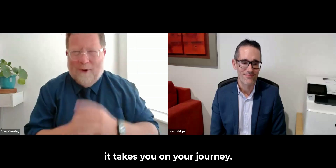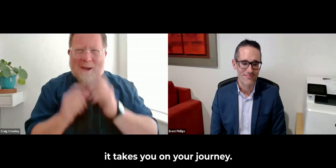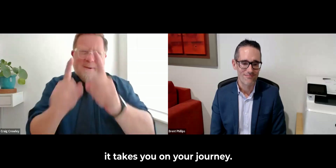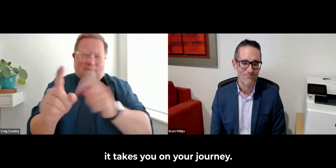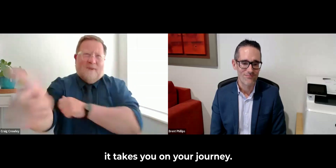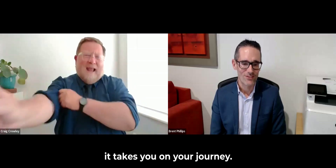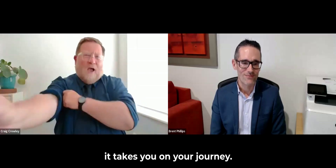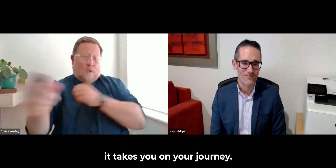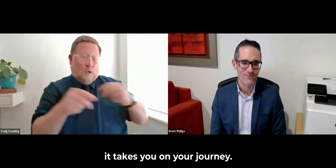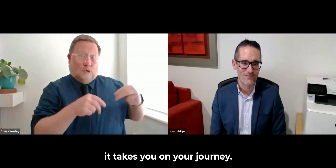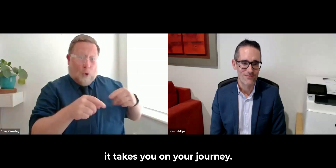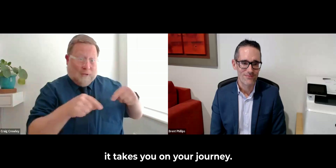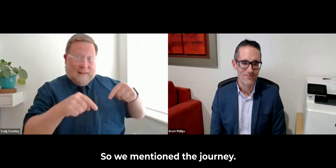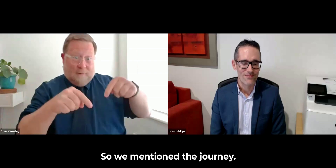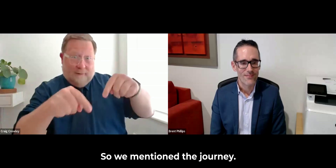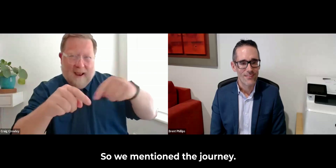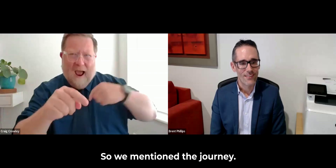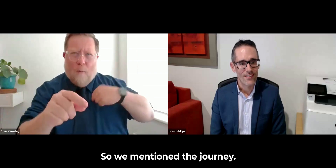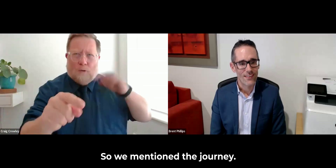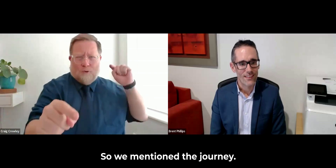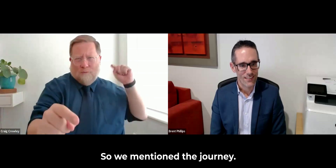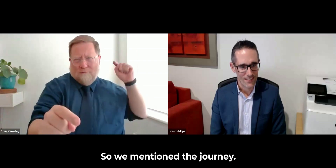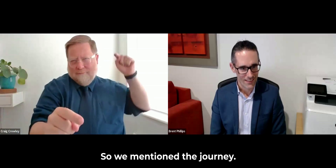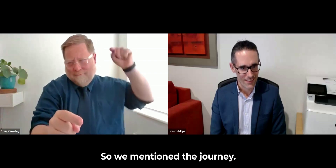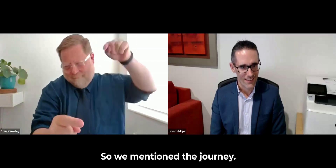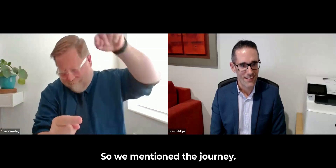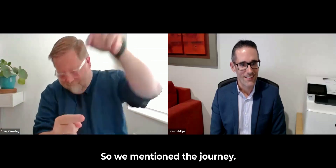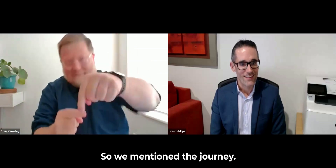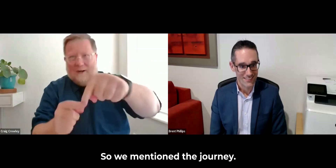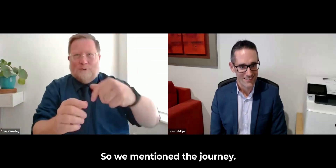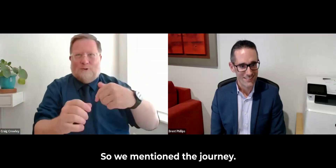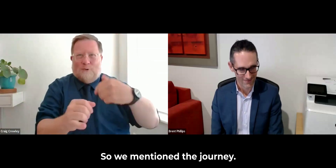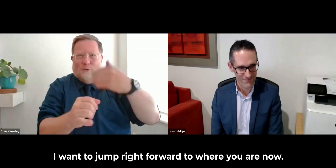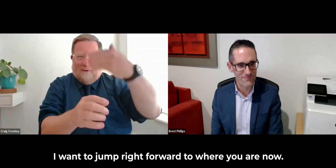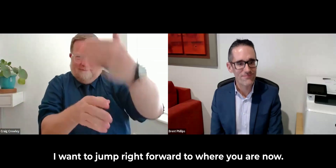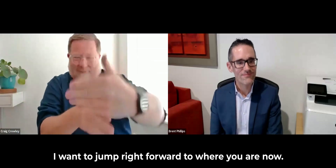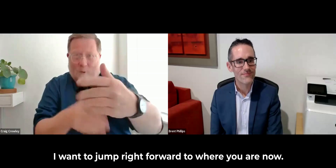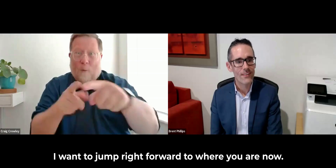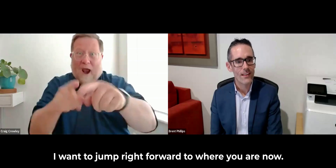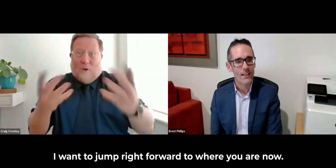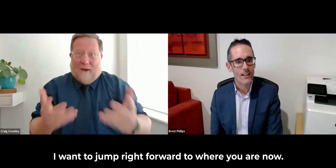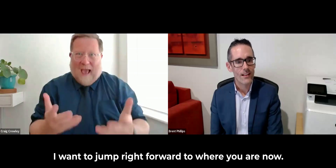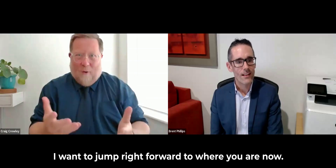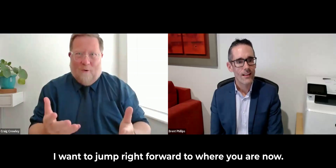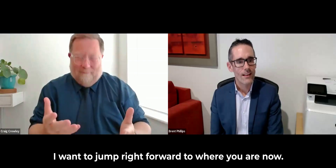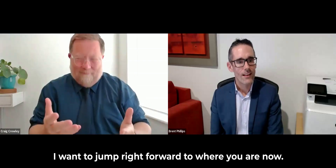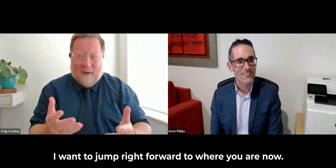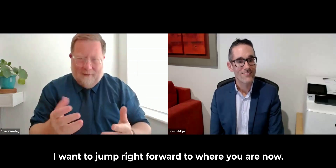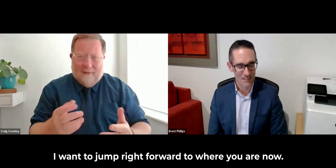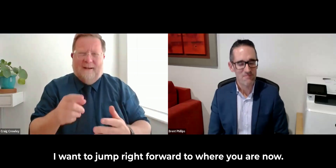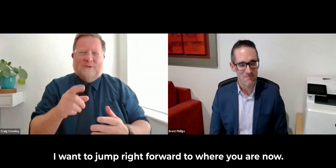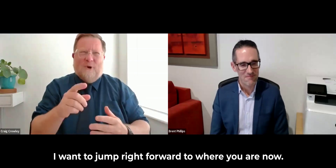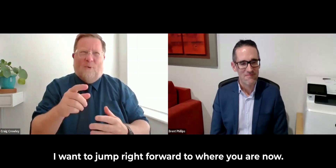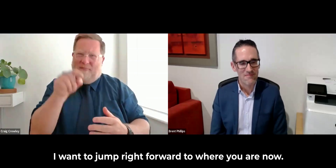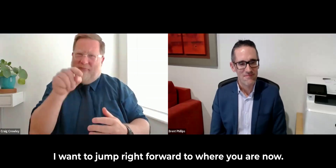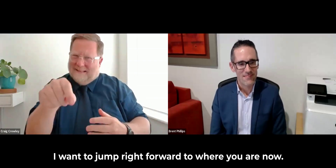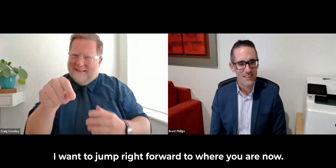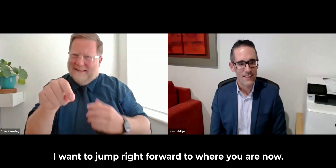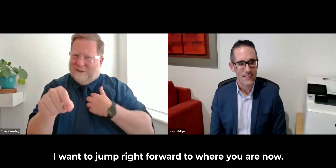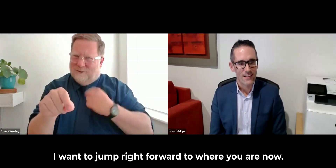your journey. So we mentioned the journey. I want to jump right forward to where you